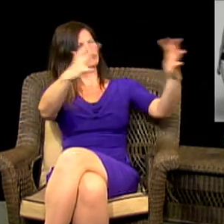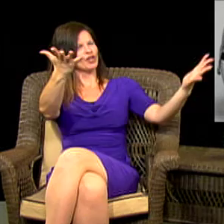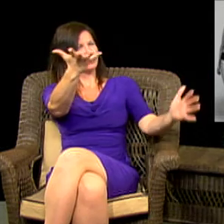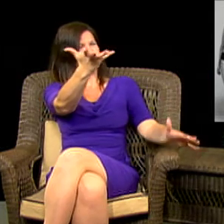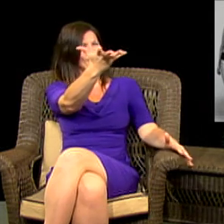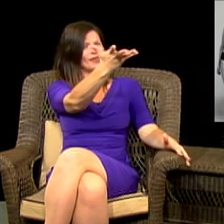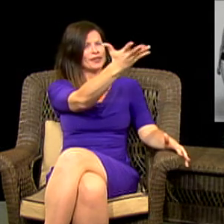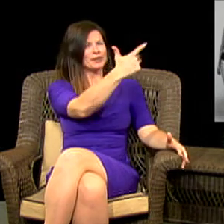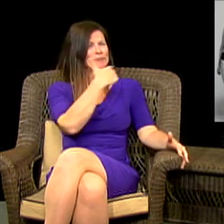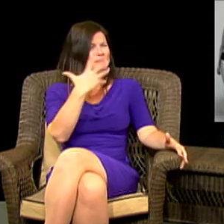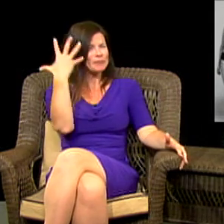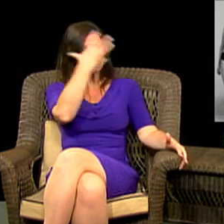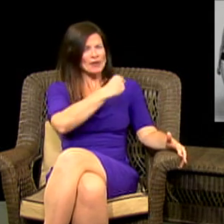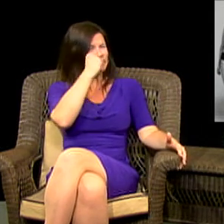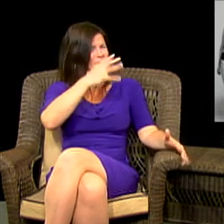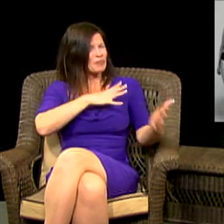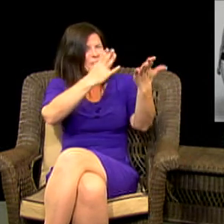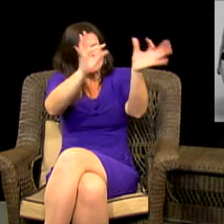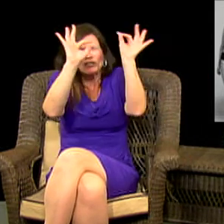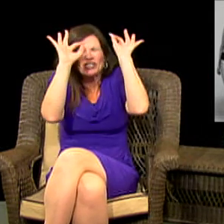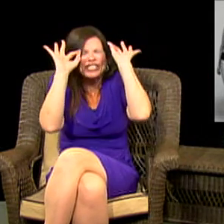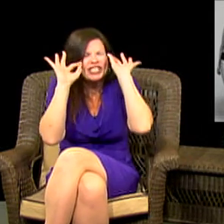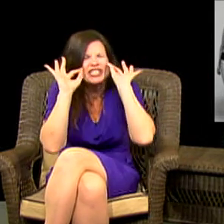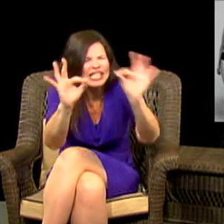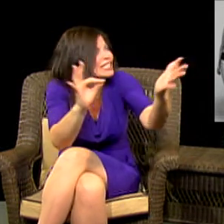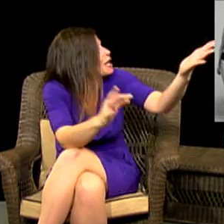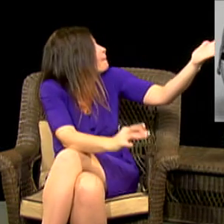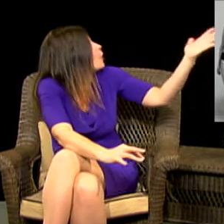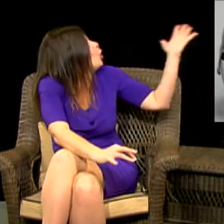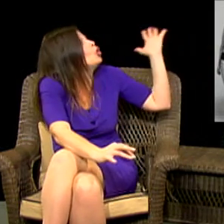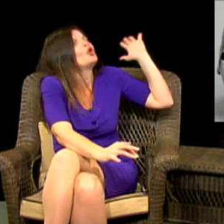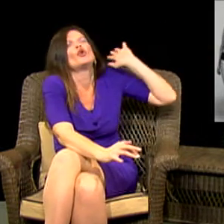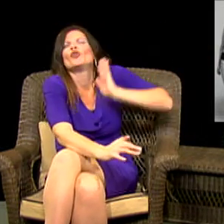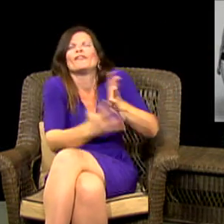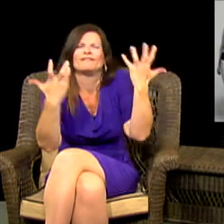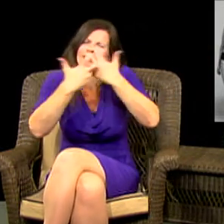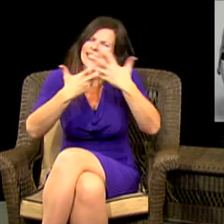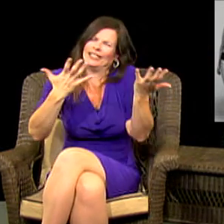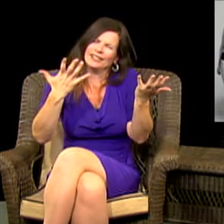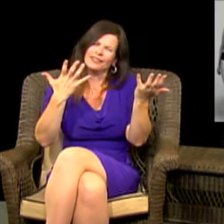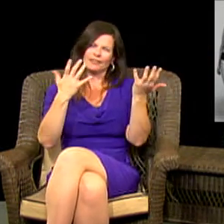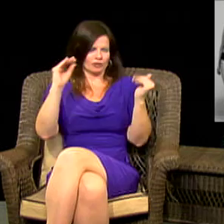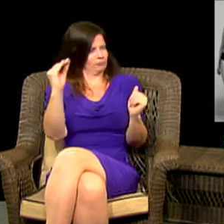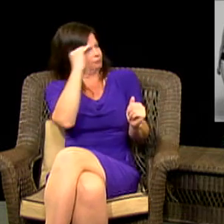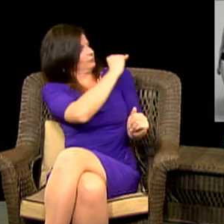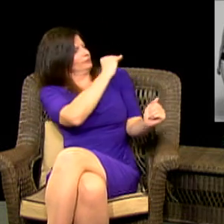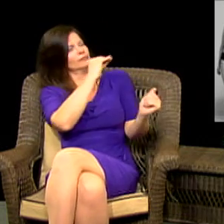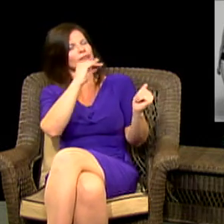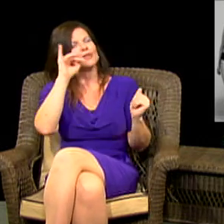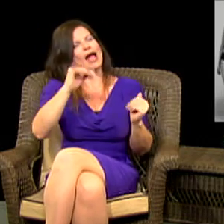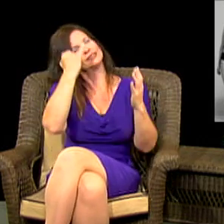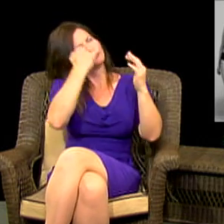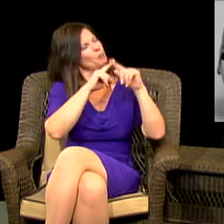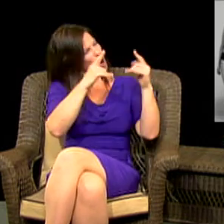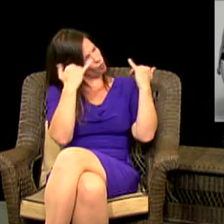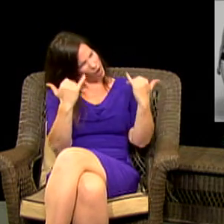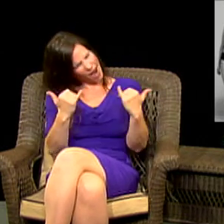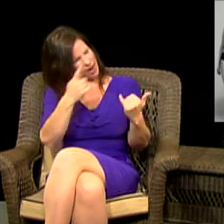can be beautiful. But of course, here in this picture, you've got beautiful women, such variety